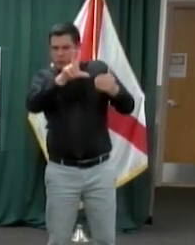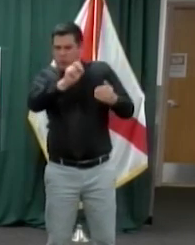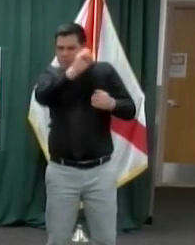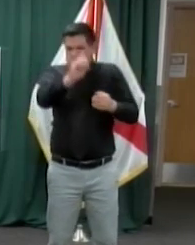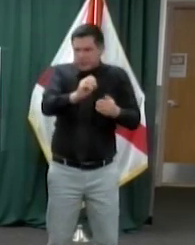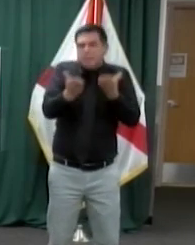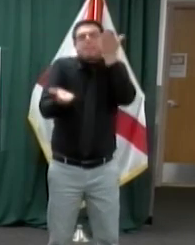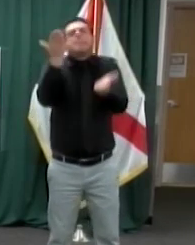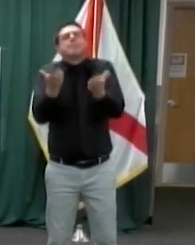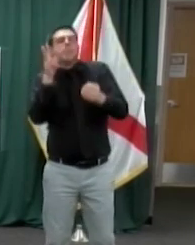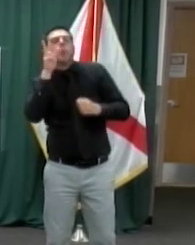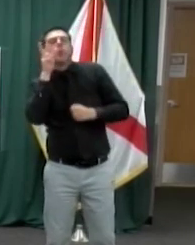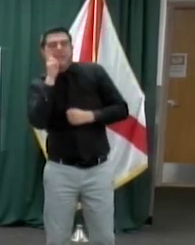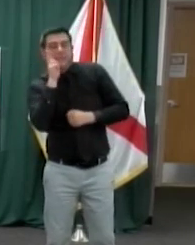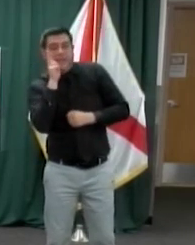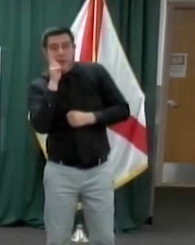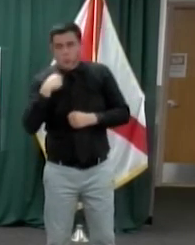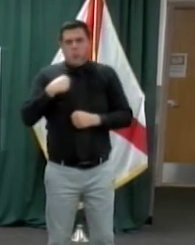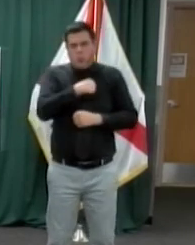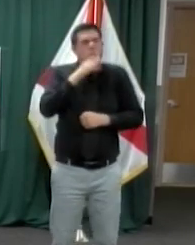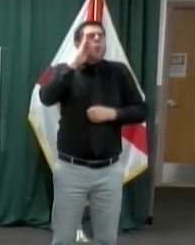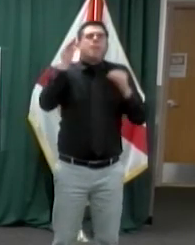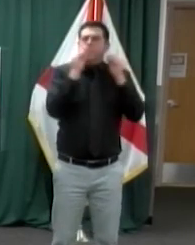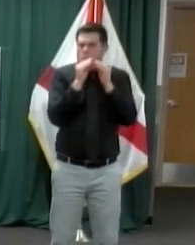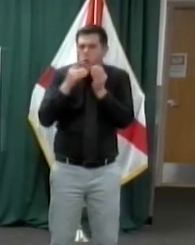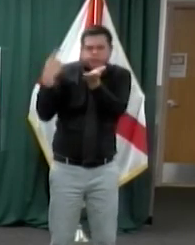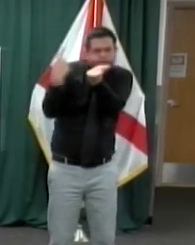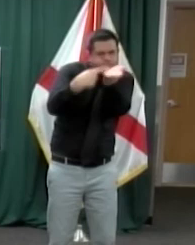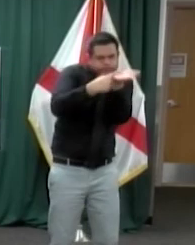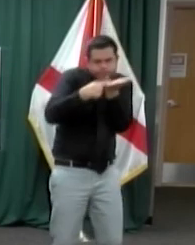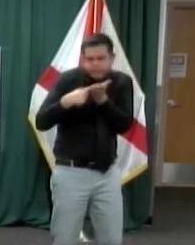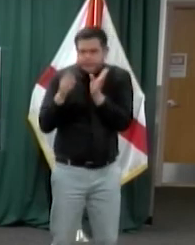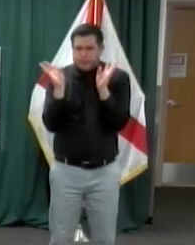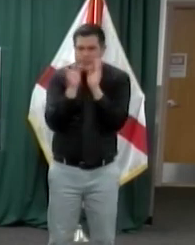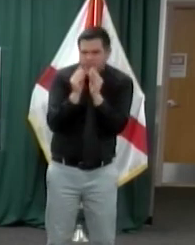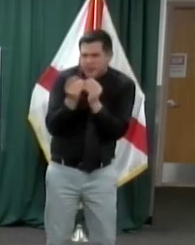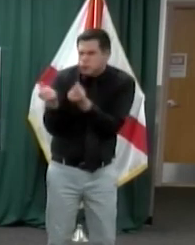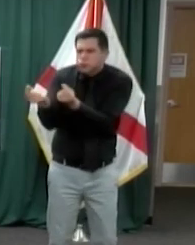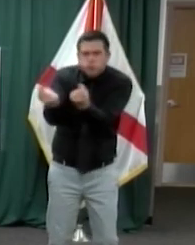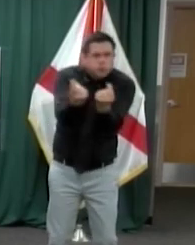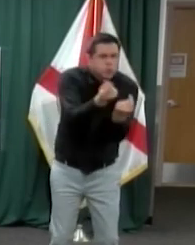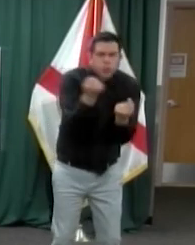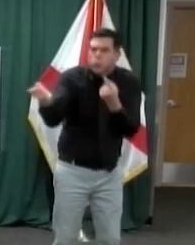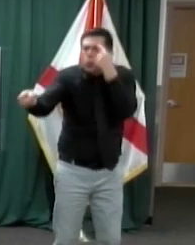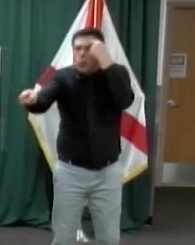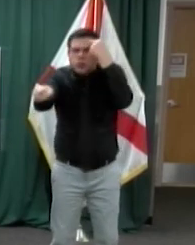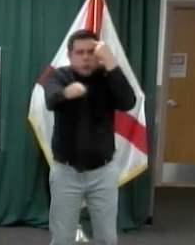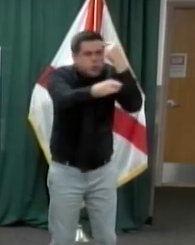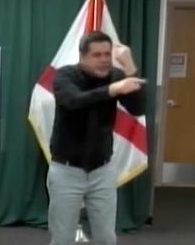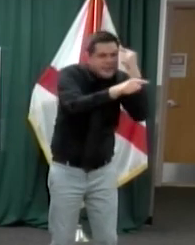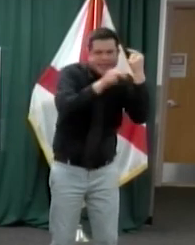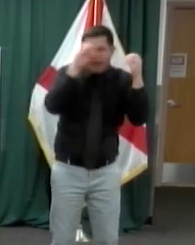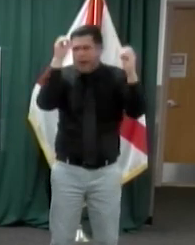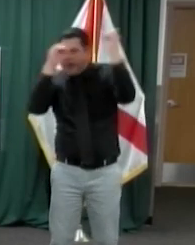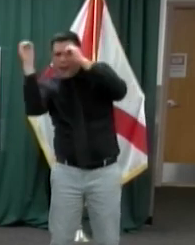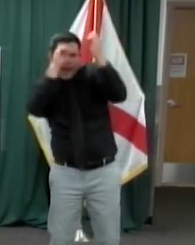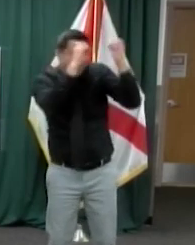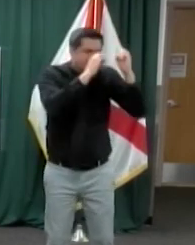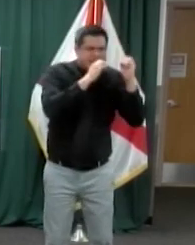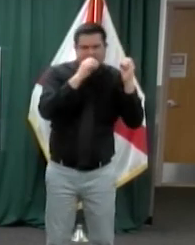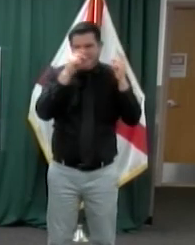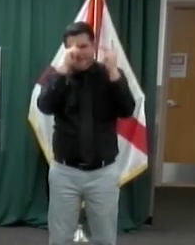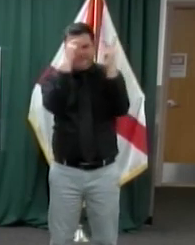more focused on the health issue. But certainly we want to get the businesses back open. So if it's a 30% or a 20% or a 40%, whatever that number